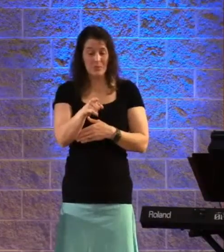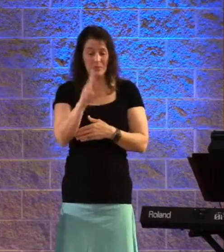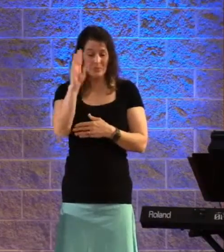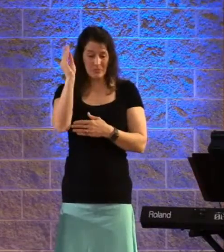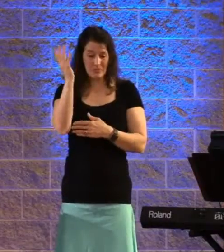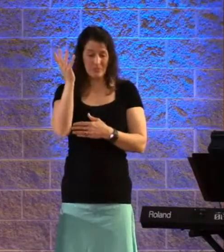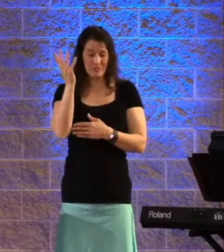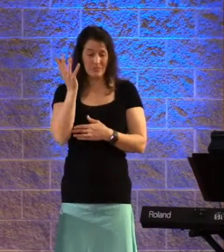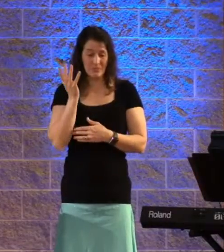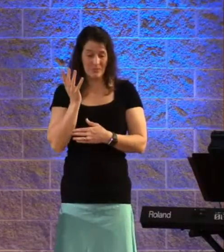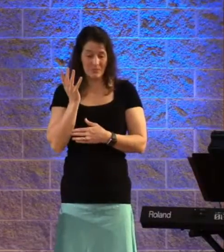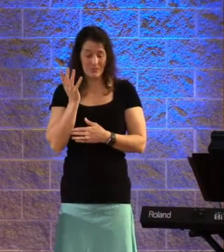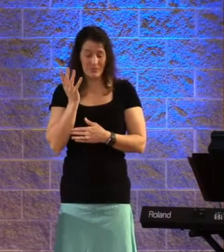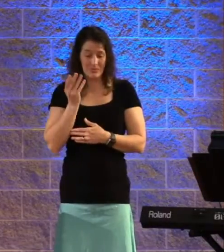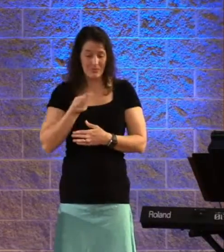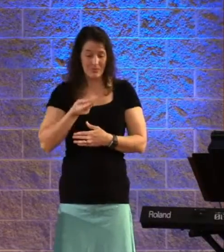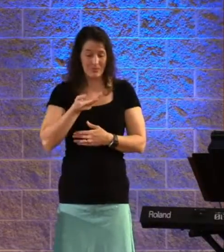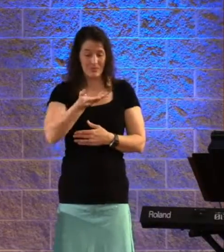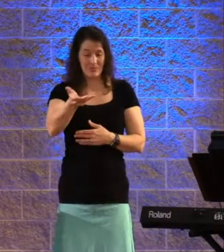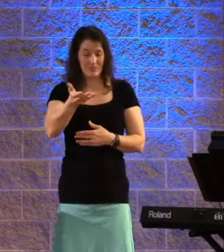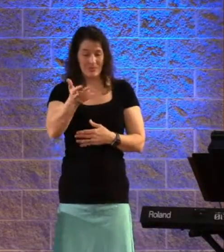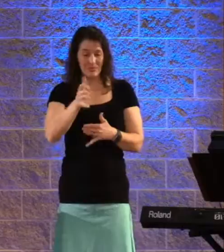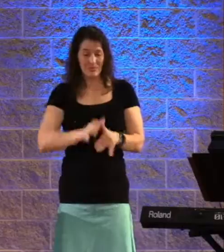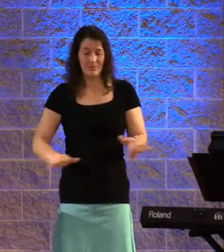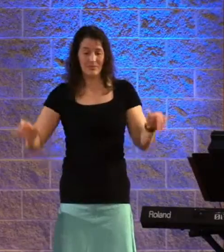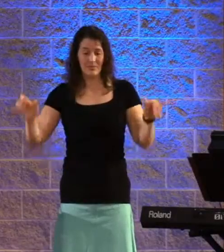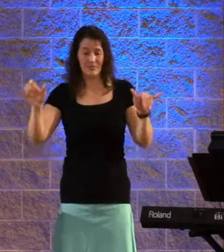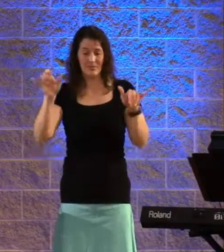and grace at the same time.